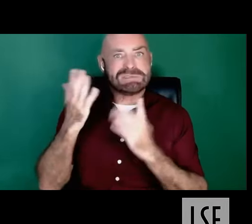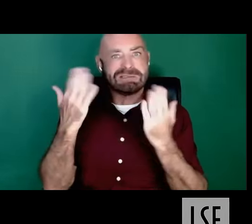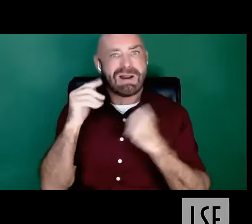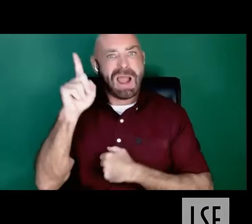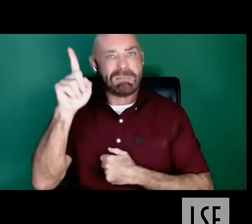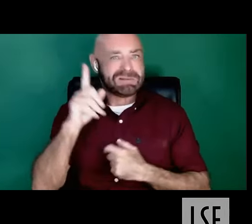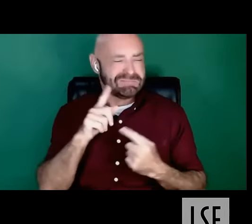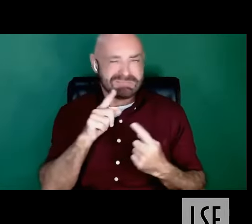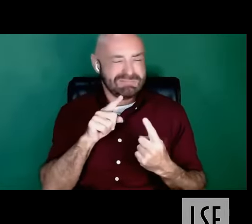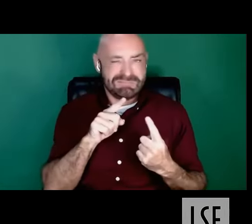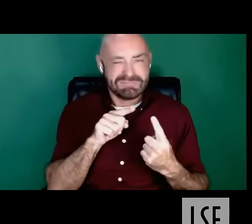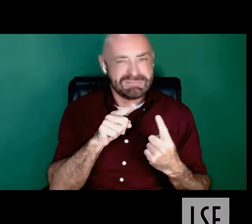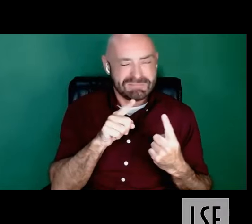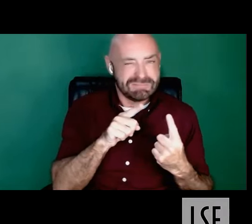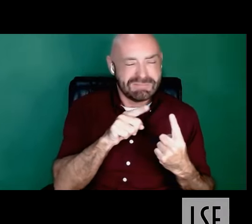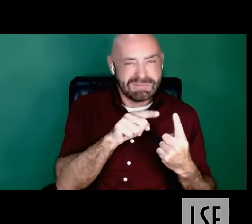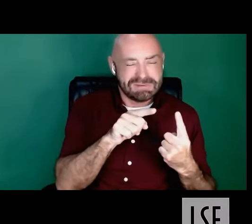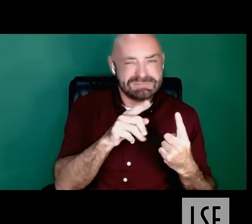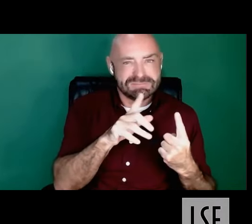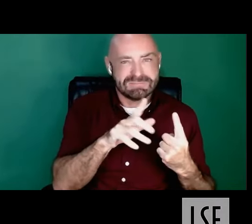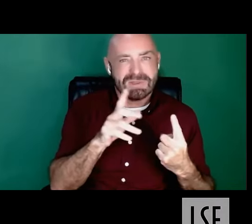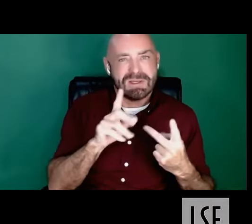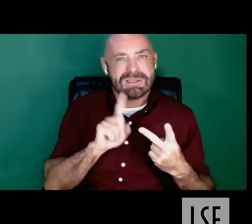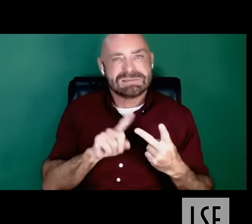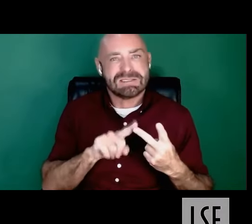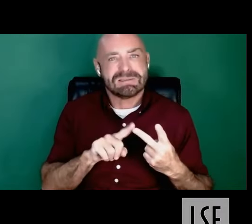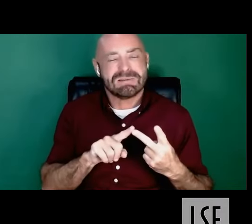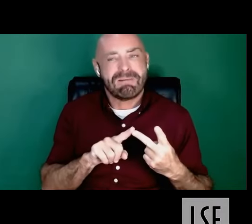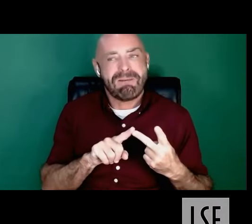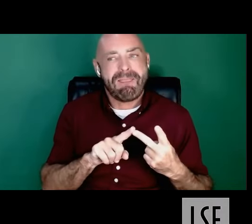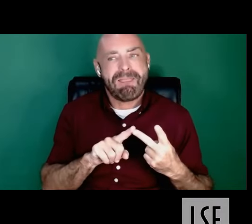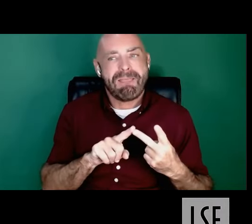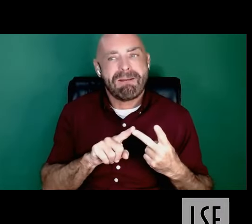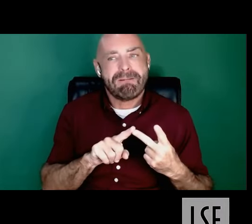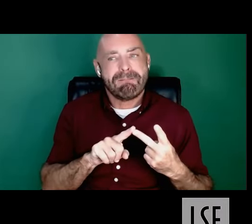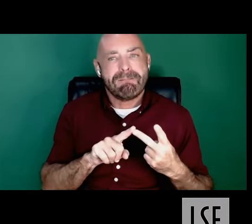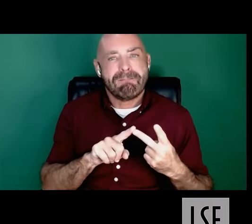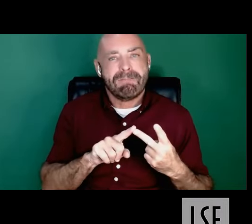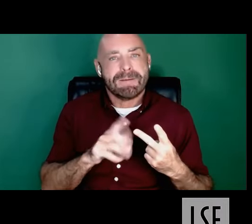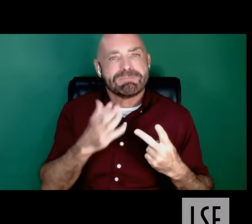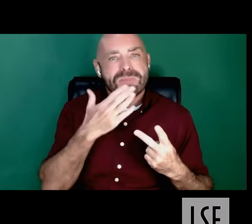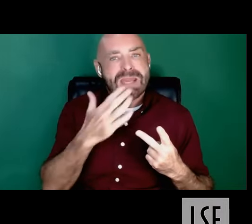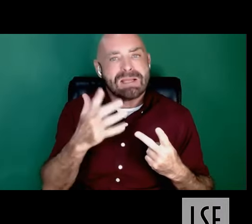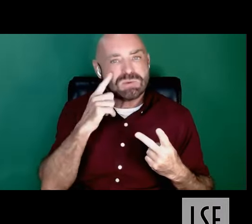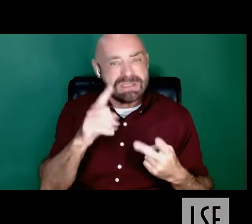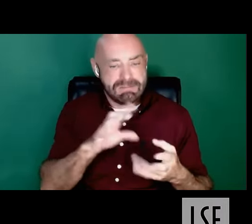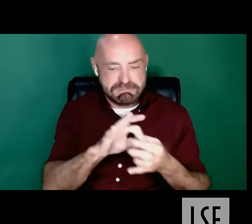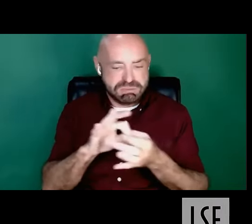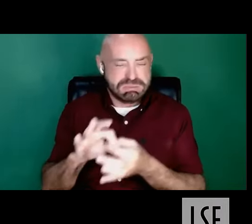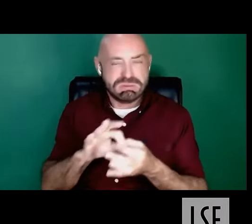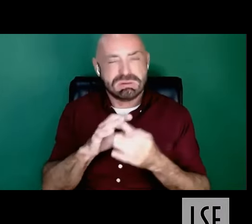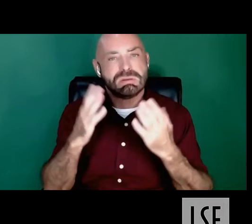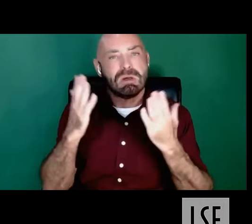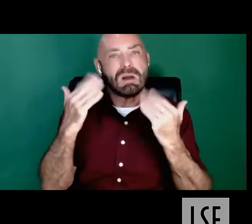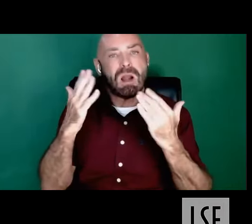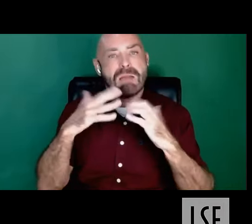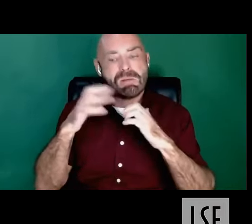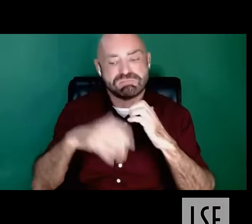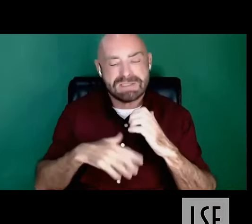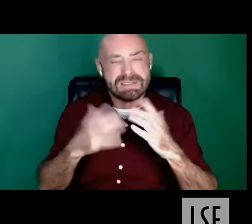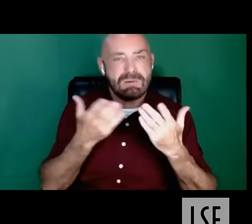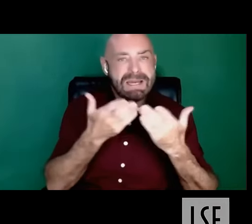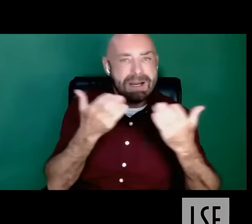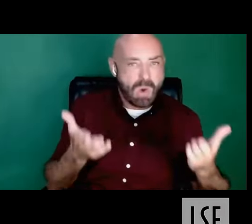And the second question, it's great to see a connection made between climate breakdown and inequality and